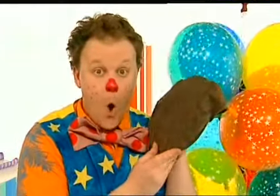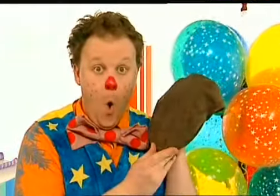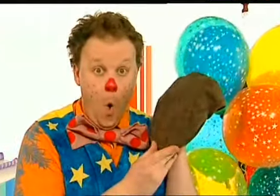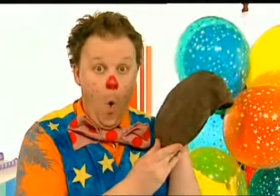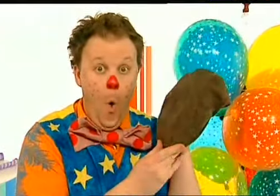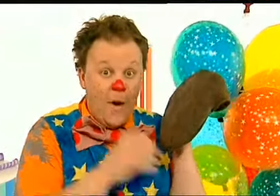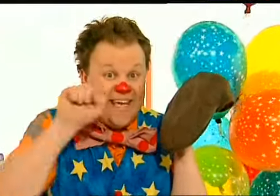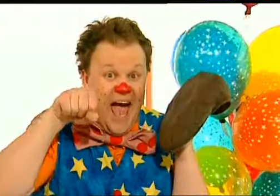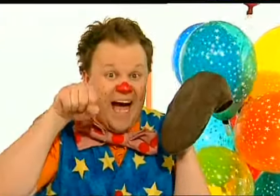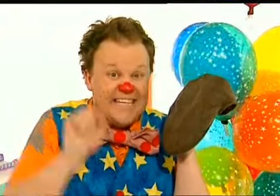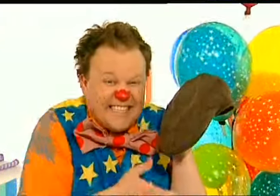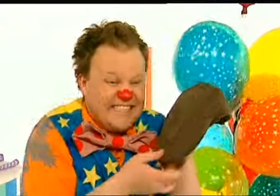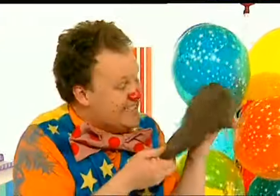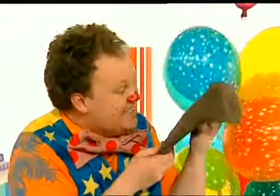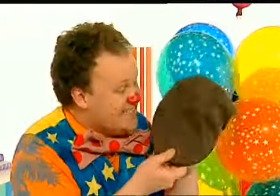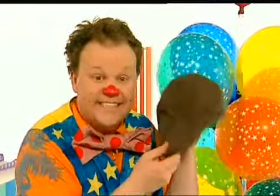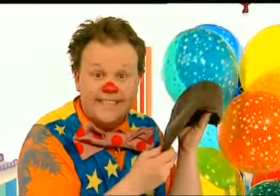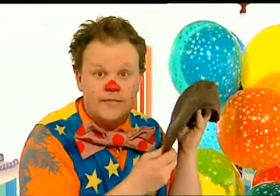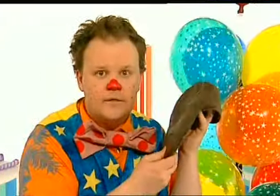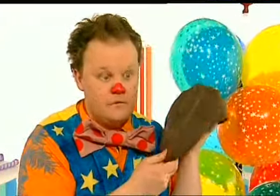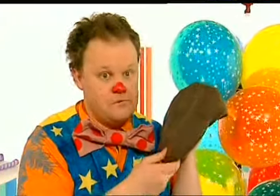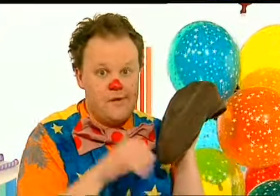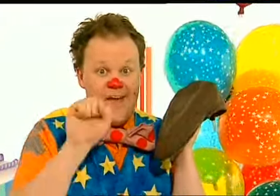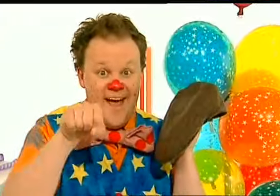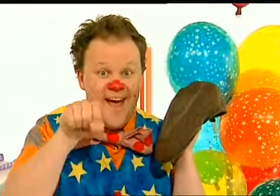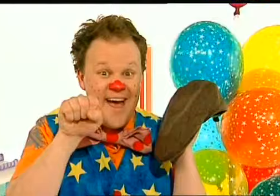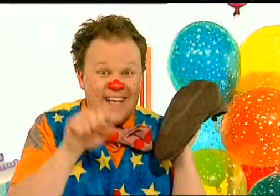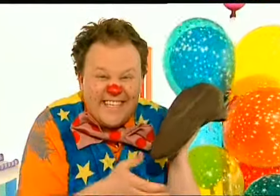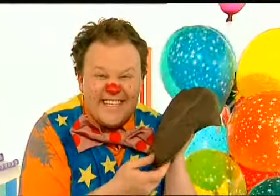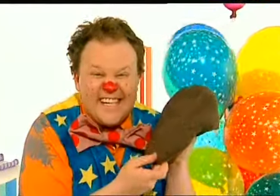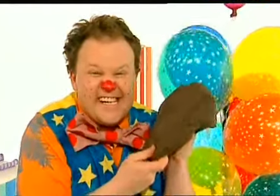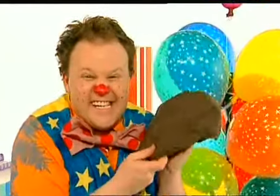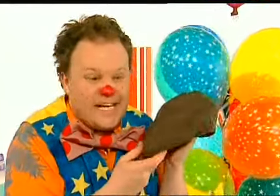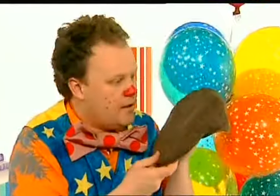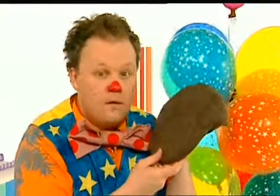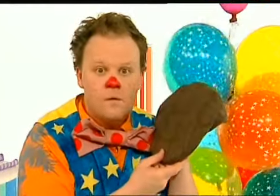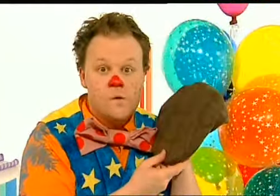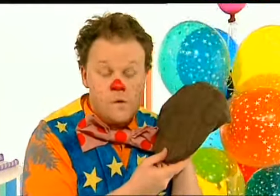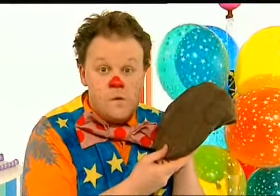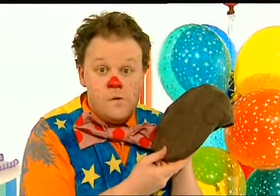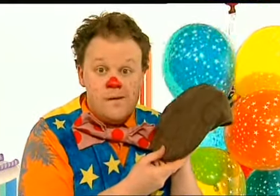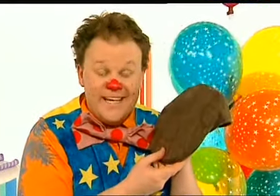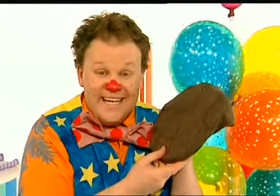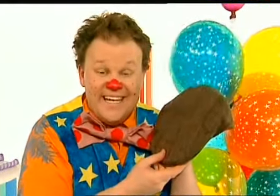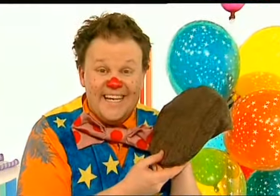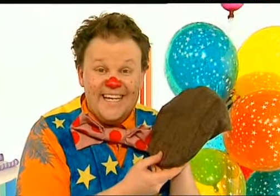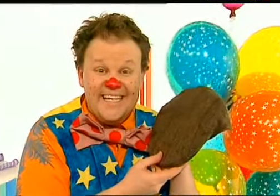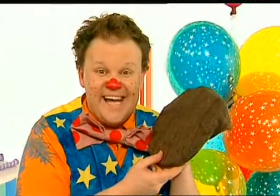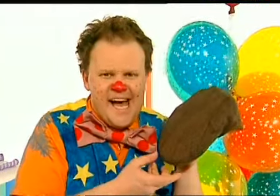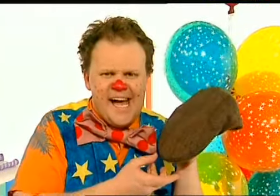Tumble? Oh, yes. Will you give it to him later? Yes. Okay, we'll see you later, Mr. Tumble. Bye-bye, Mr.